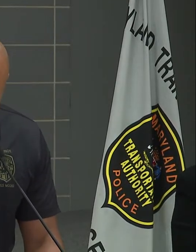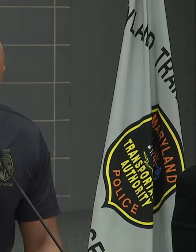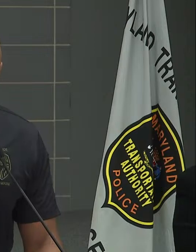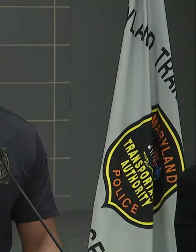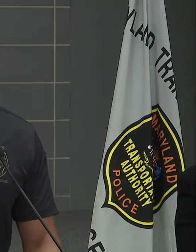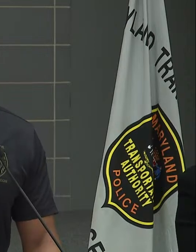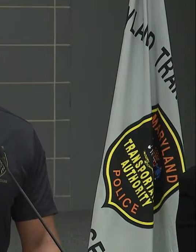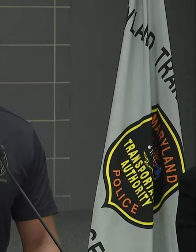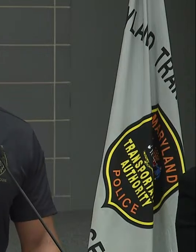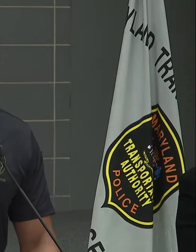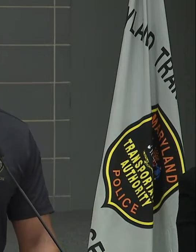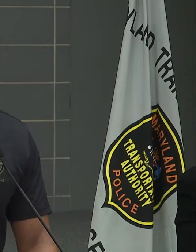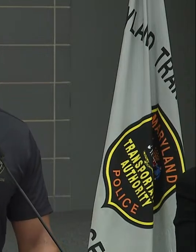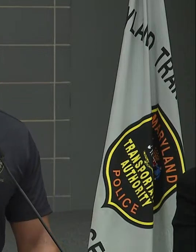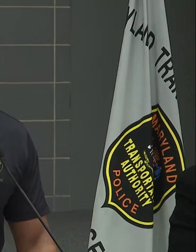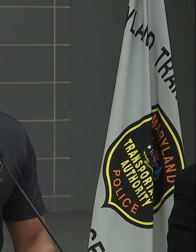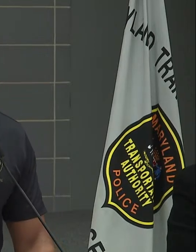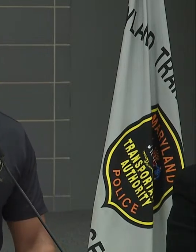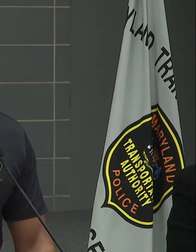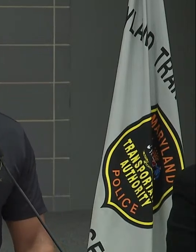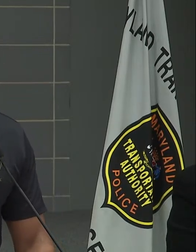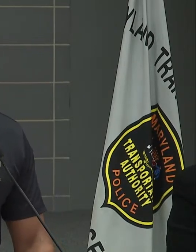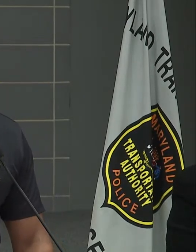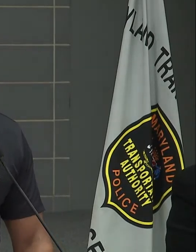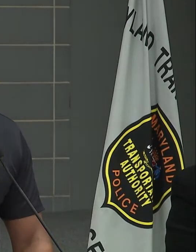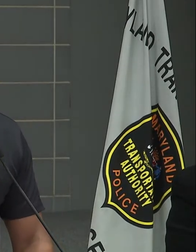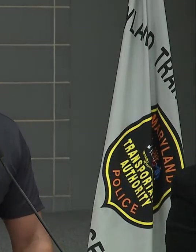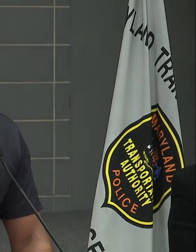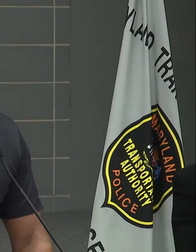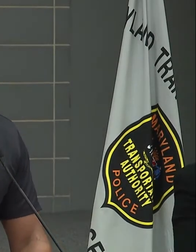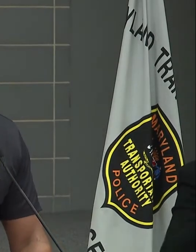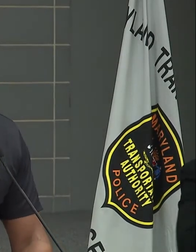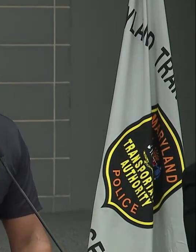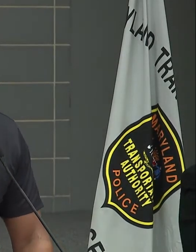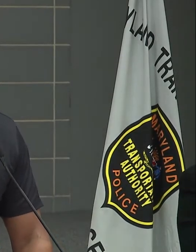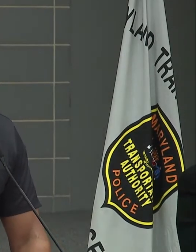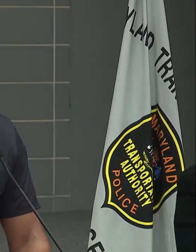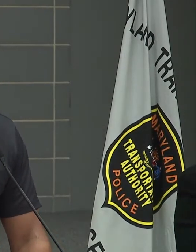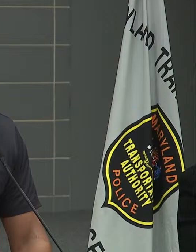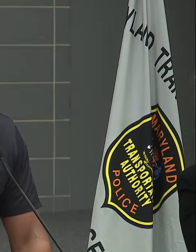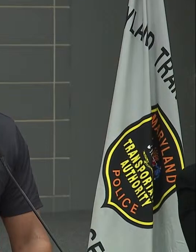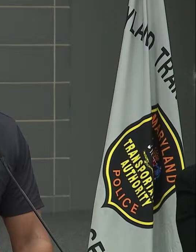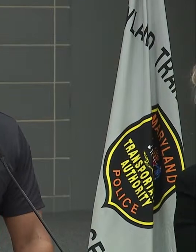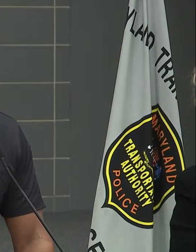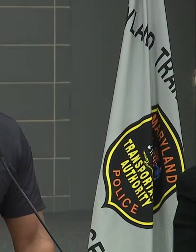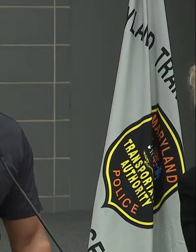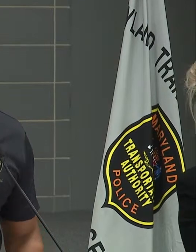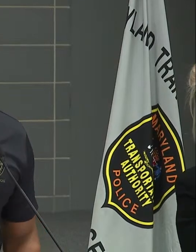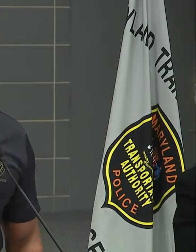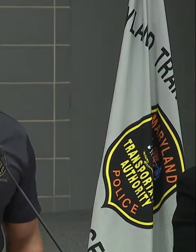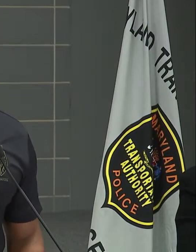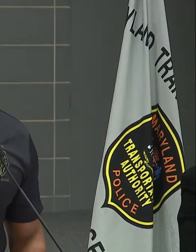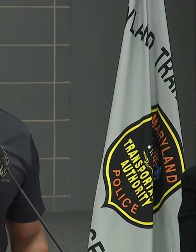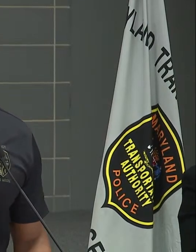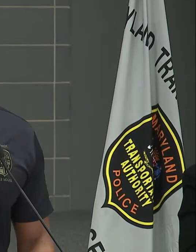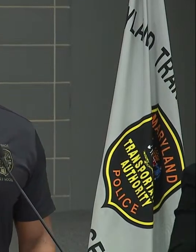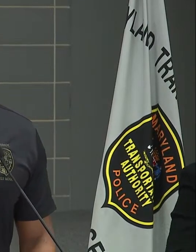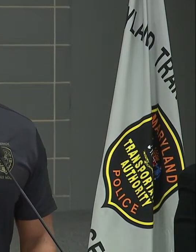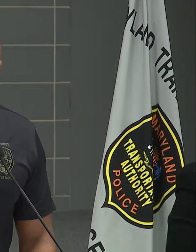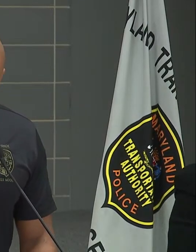Missouri, and all of them understood the importance of the Key Bridge. You know, in fact, when I met